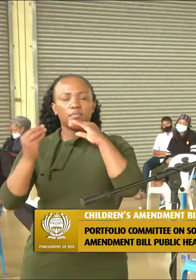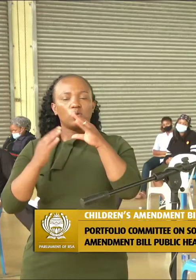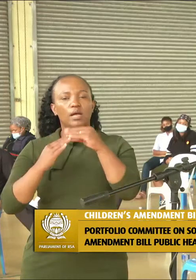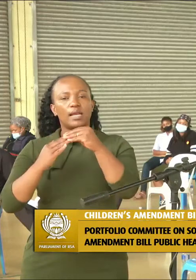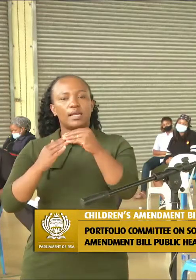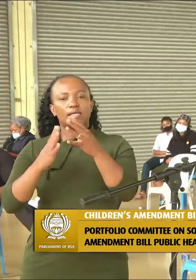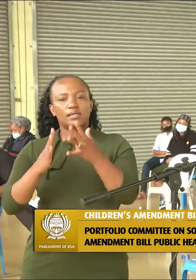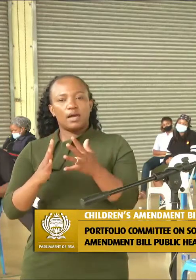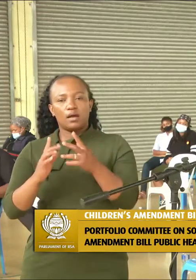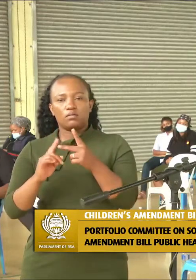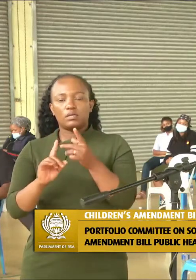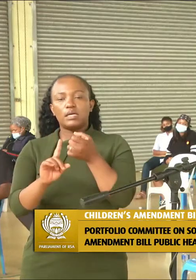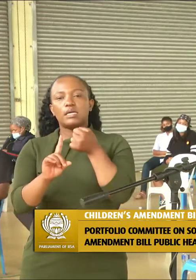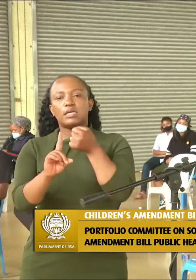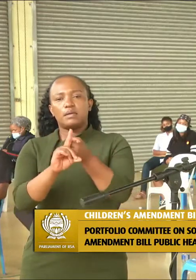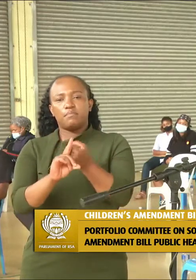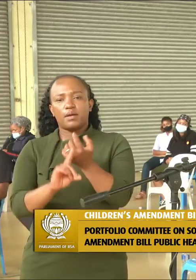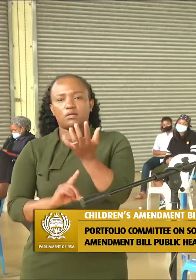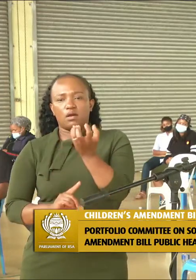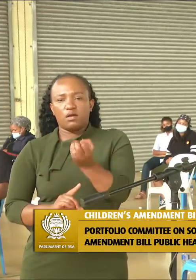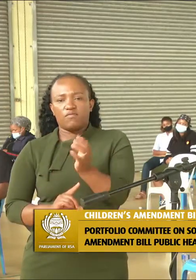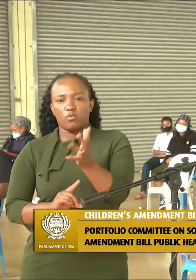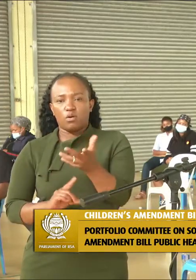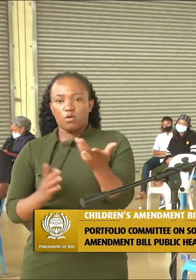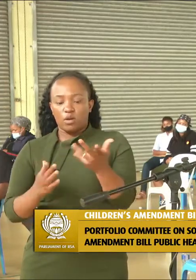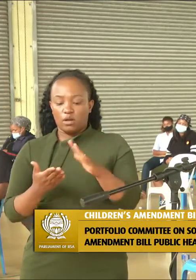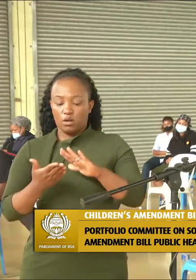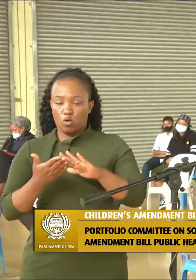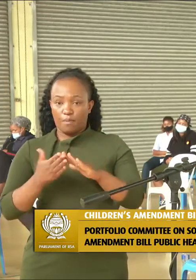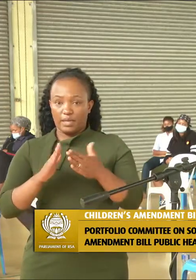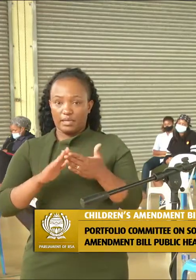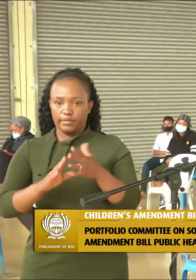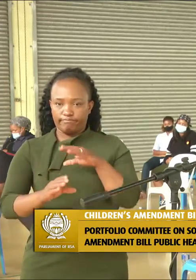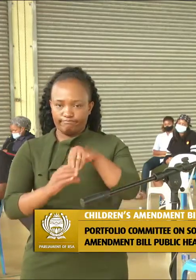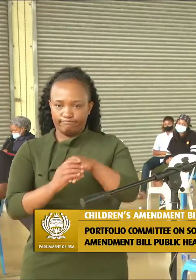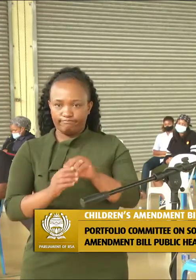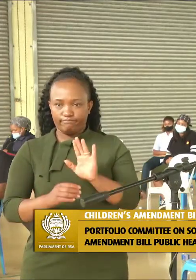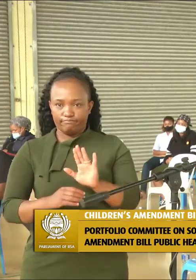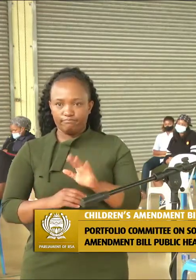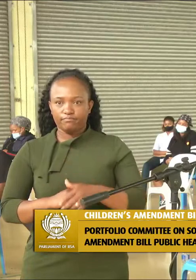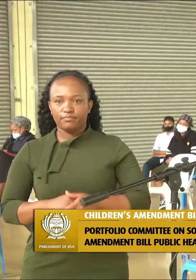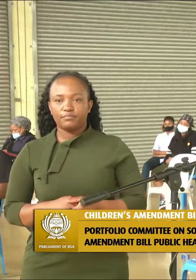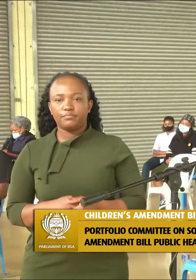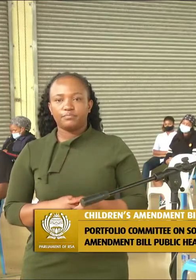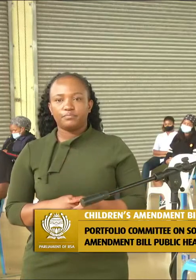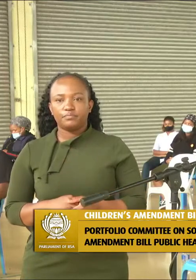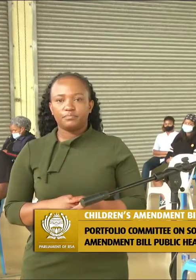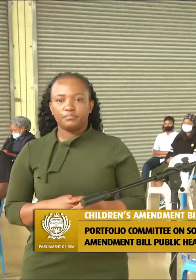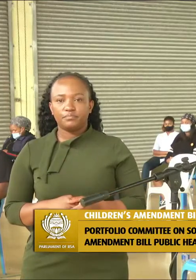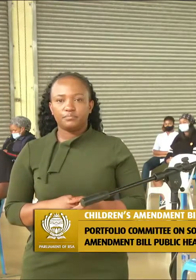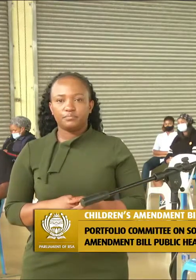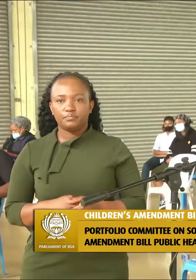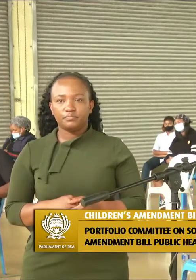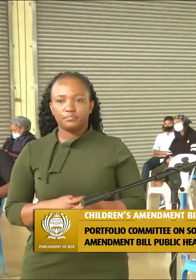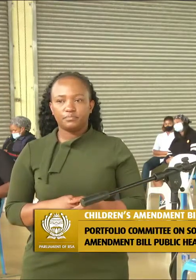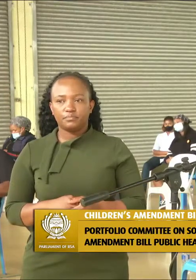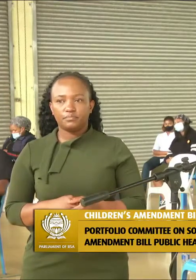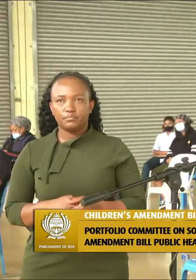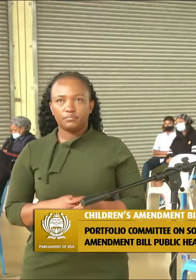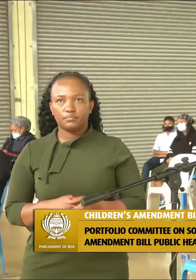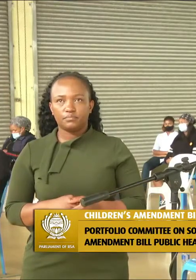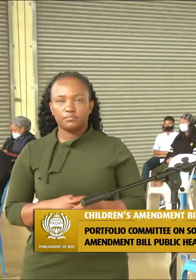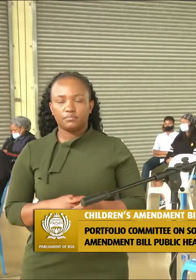futhi eyisibonelo esihle emphakathini. This ensures that the child will become a very